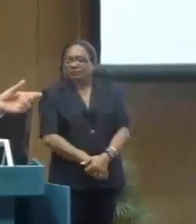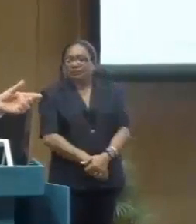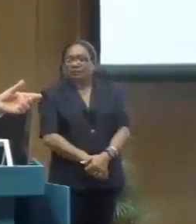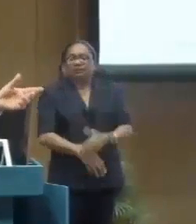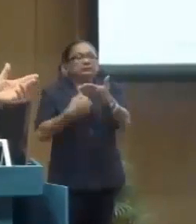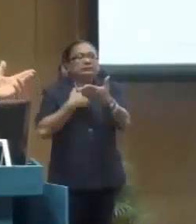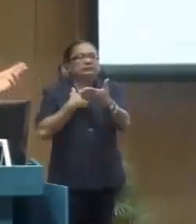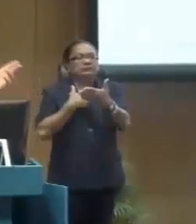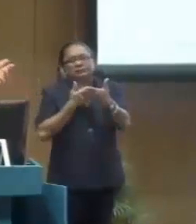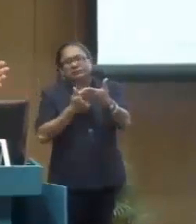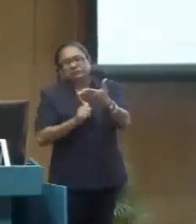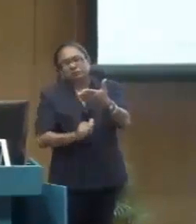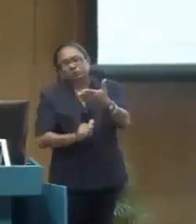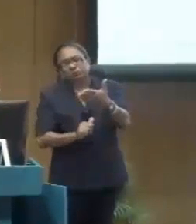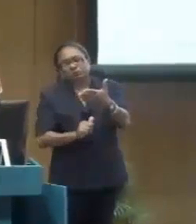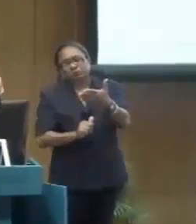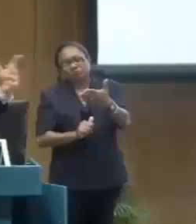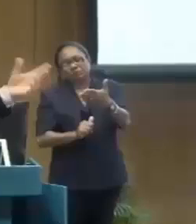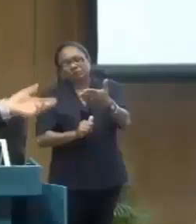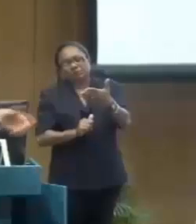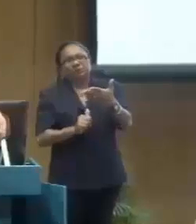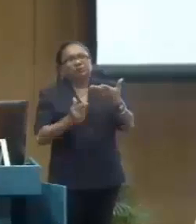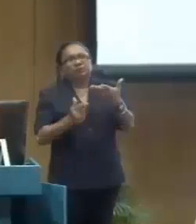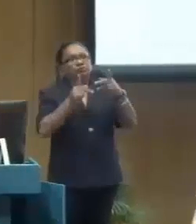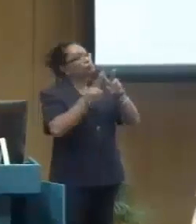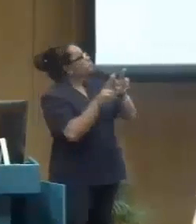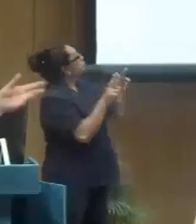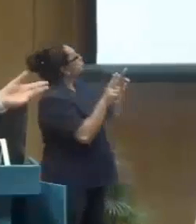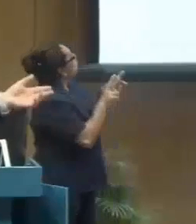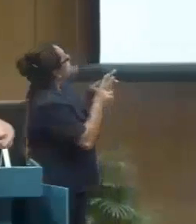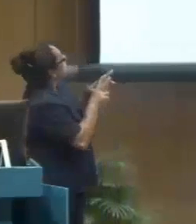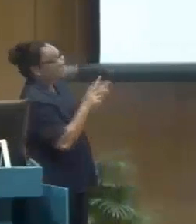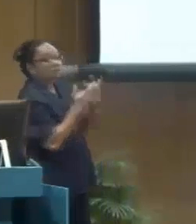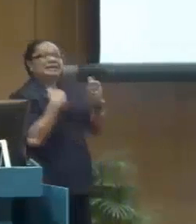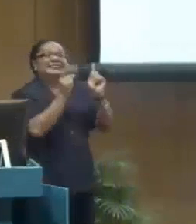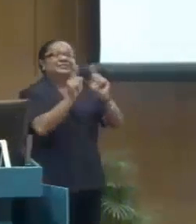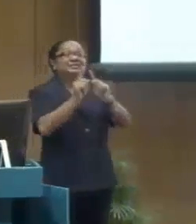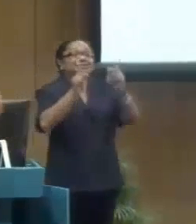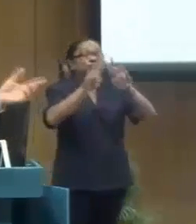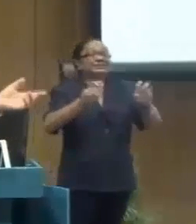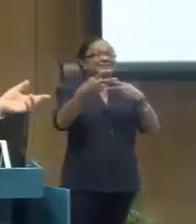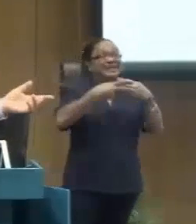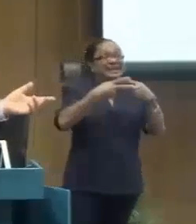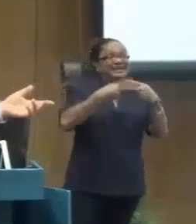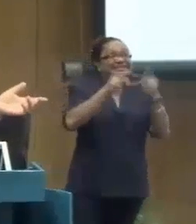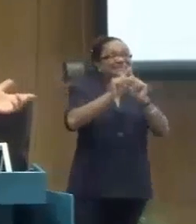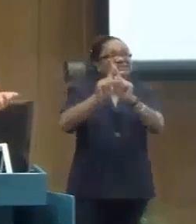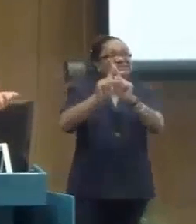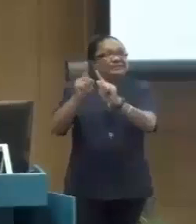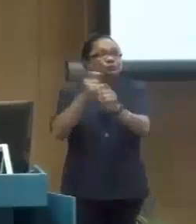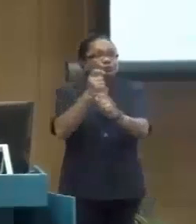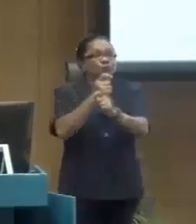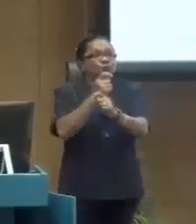use I'm going to use ResearchGate. I'm going to use LinkedIn. I'm going to use a whole range of other